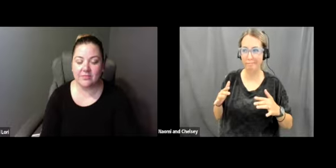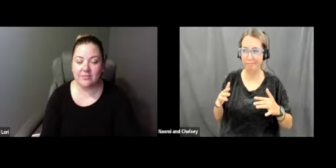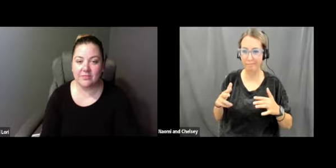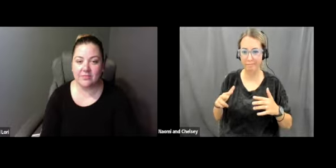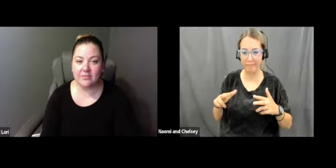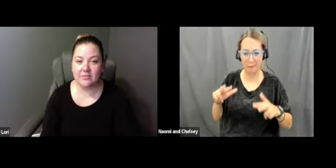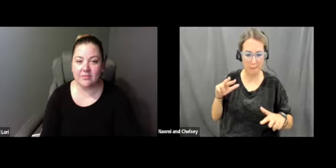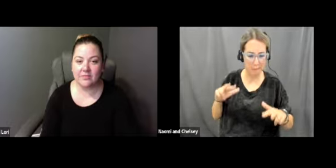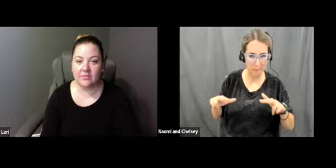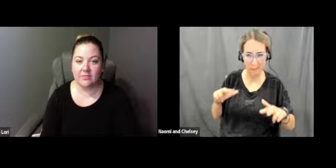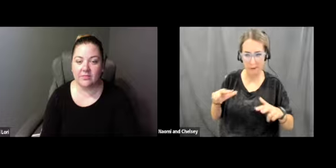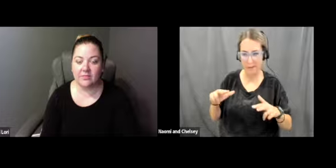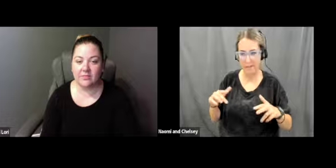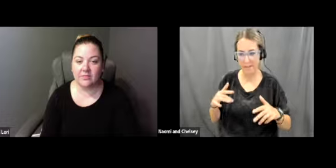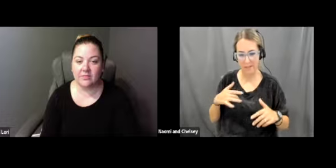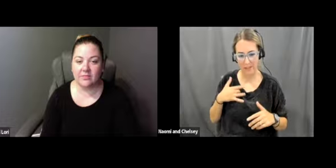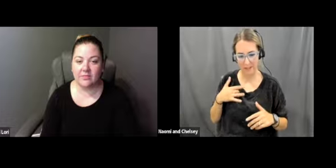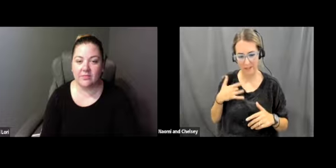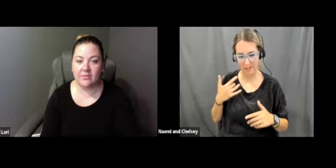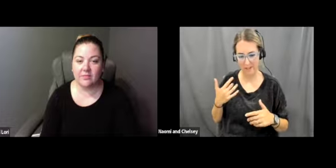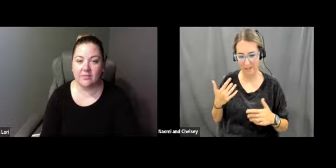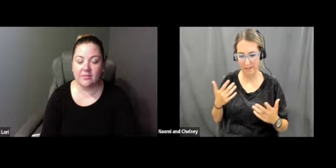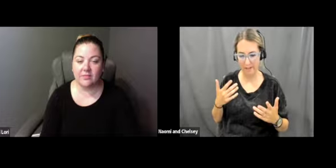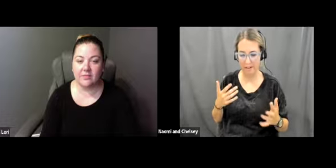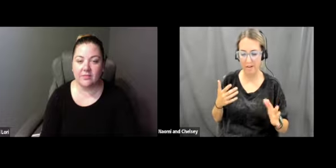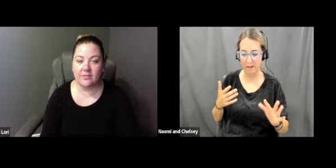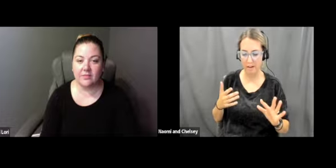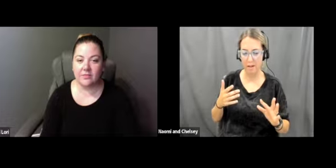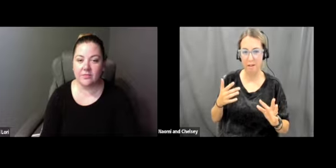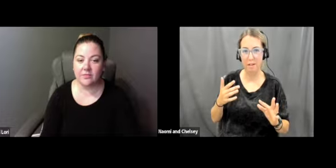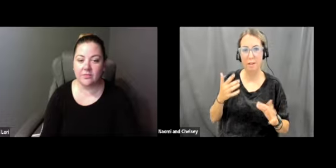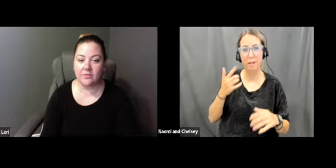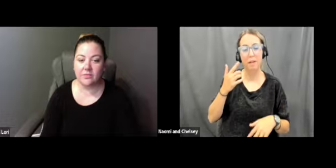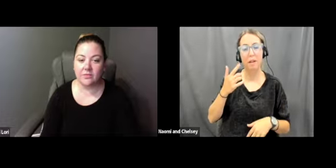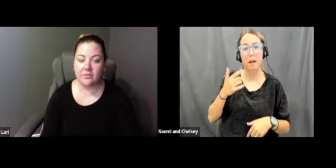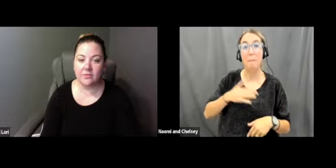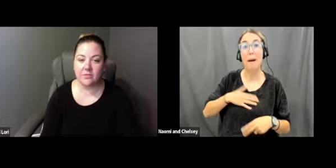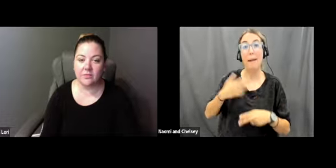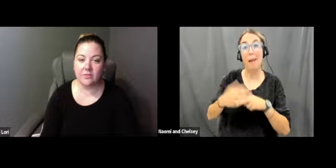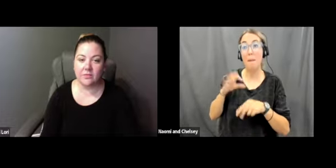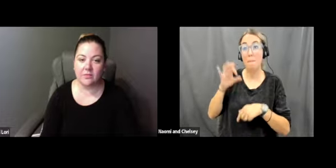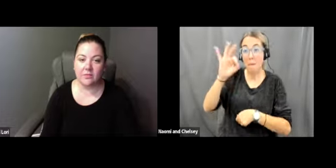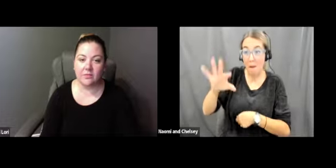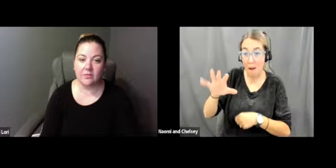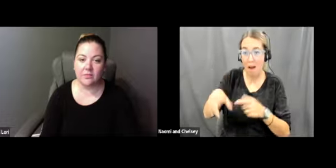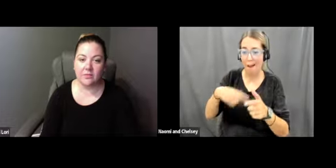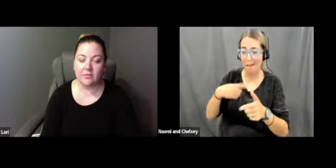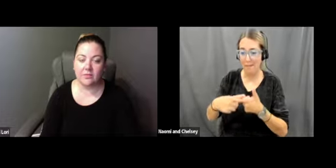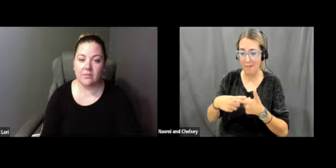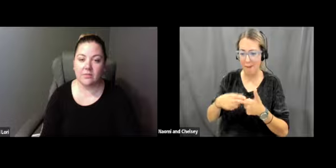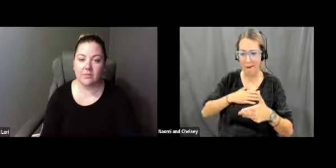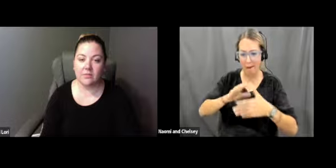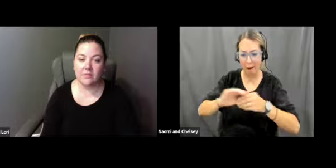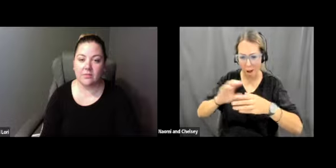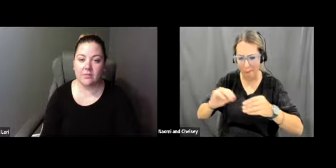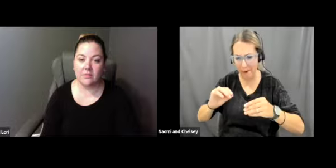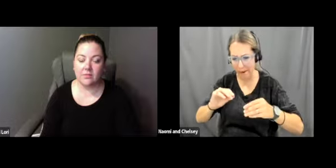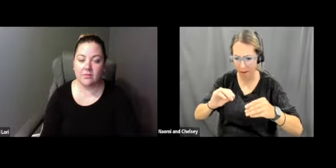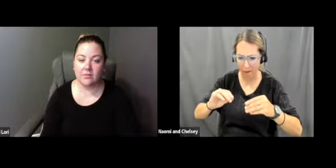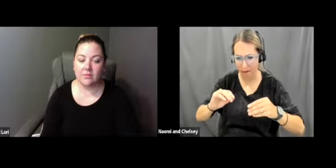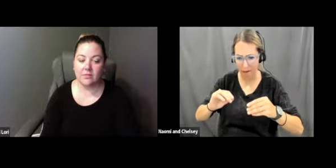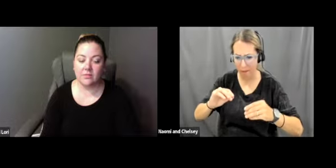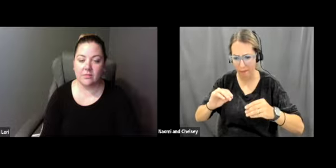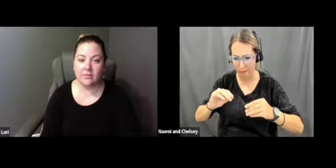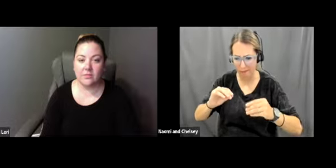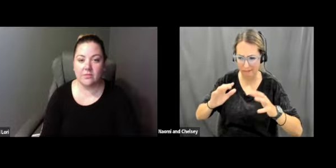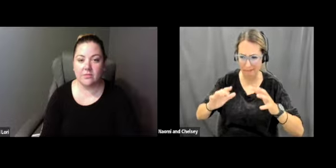I felt like my conversation, my dialogue was a little stilted because I almost was anxious about doing the tagging.